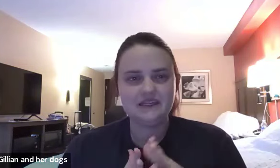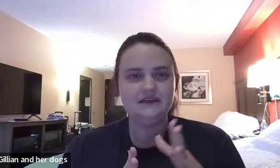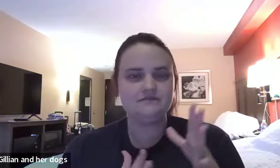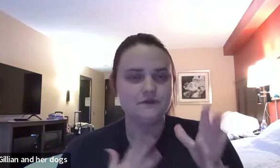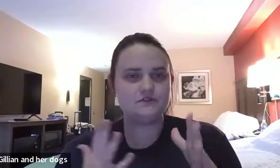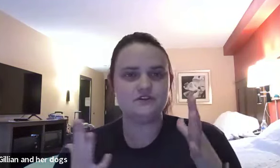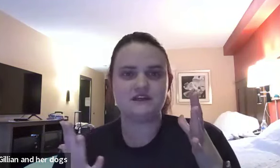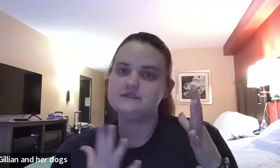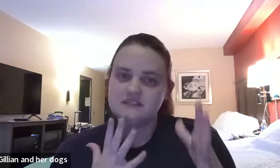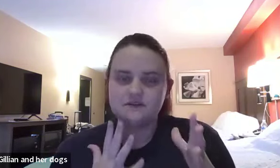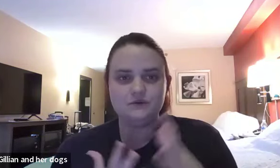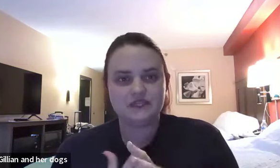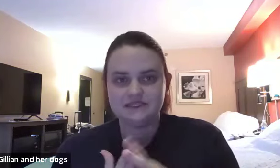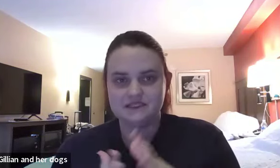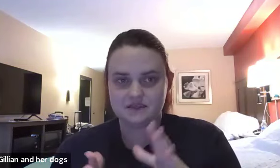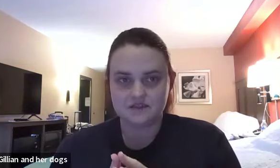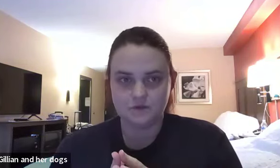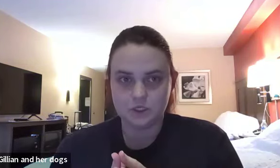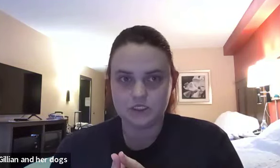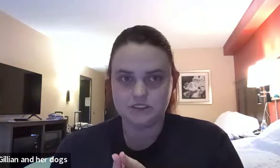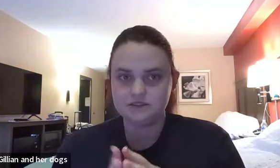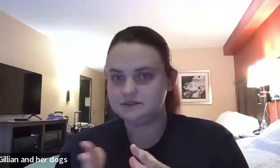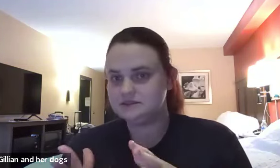any foods you guys specifically would like to see signs for?